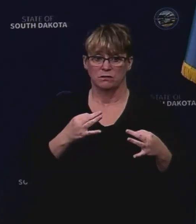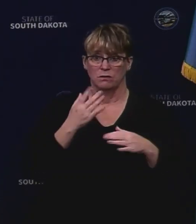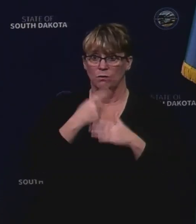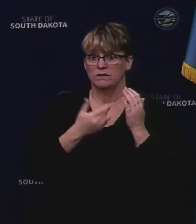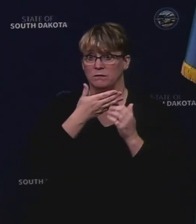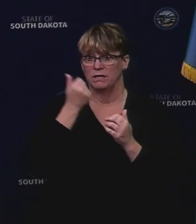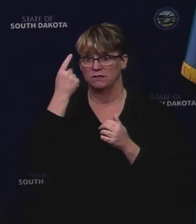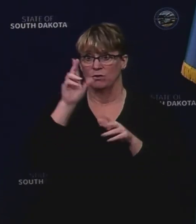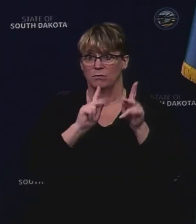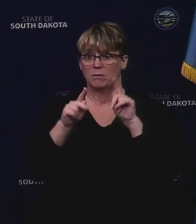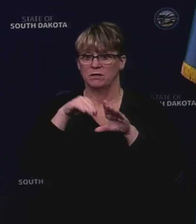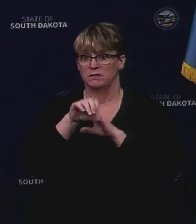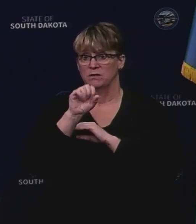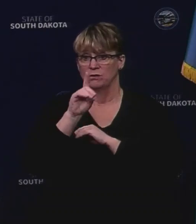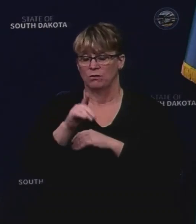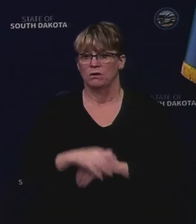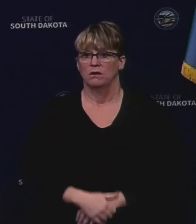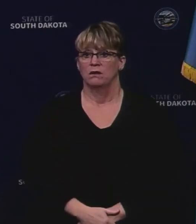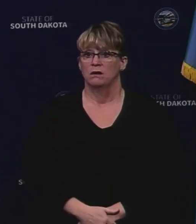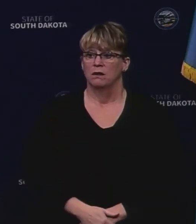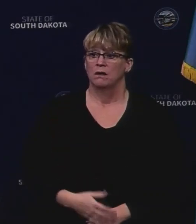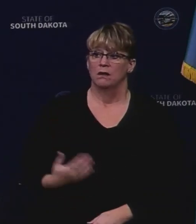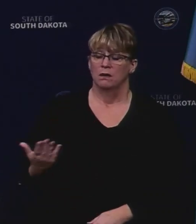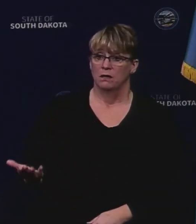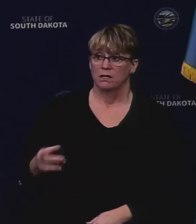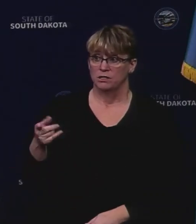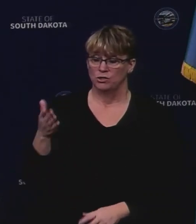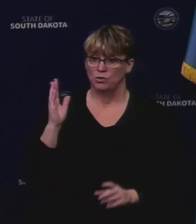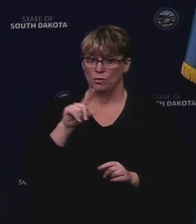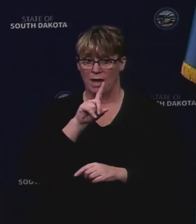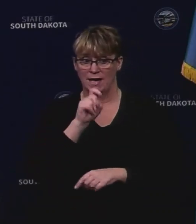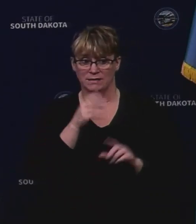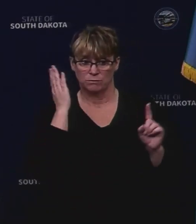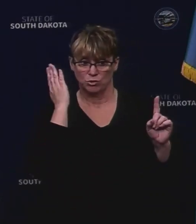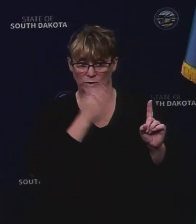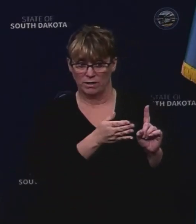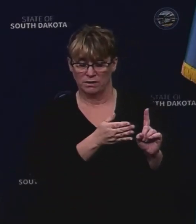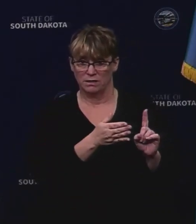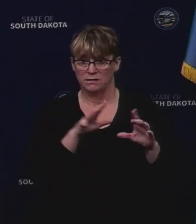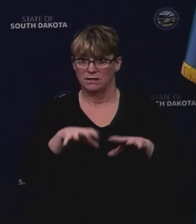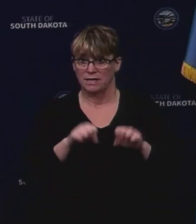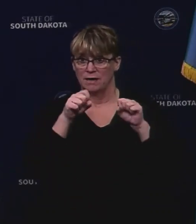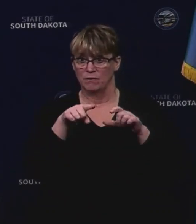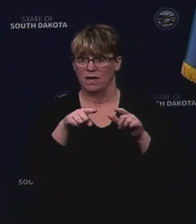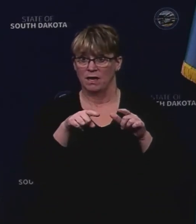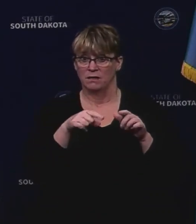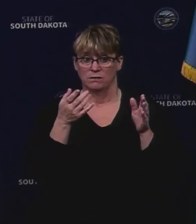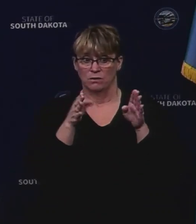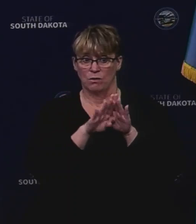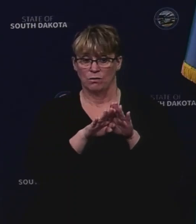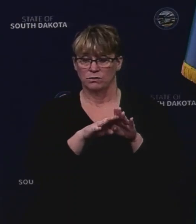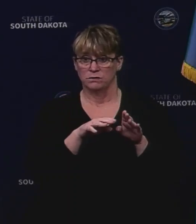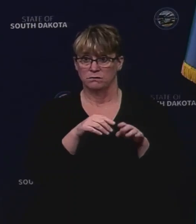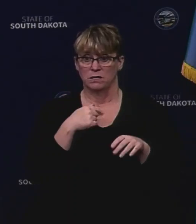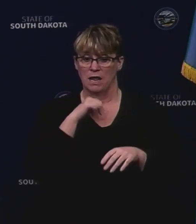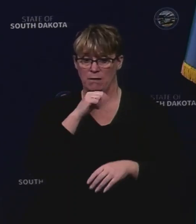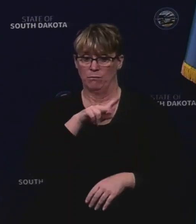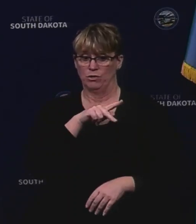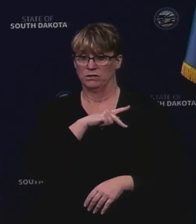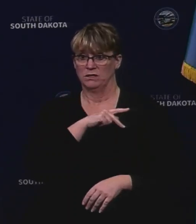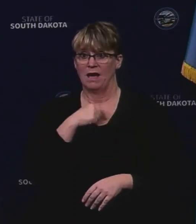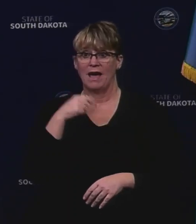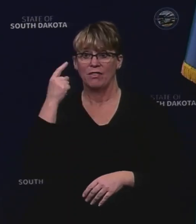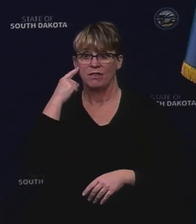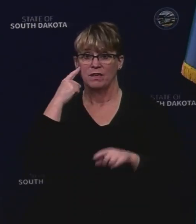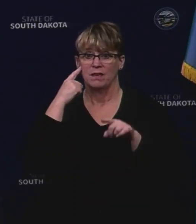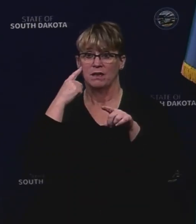public. But did you ask them directly to take these actions? I did not personally. I think you all